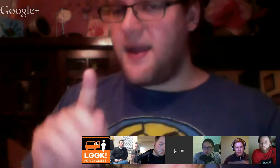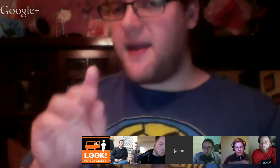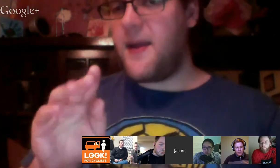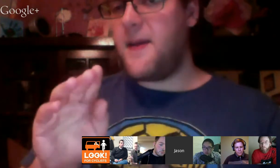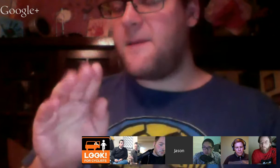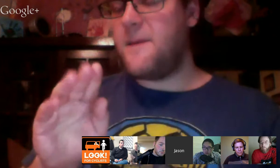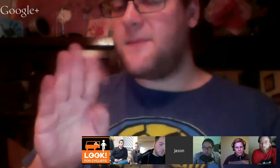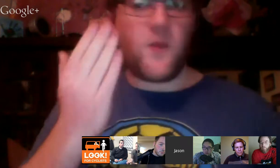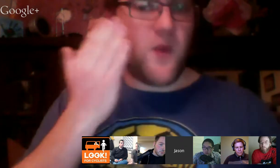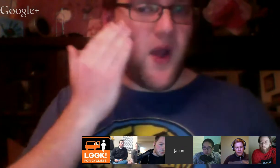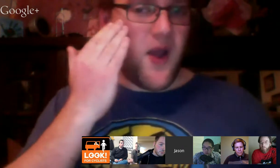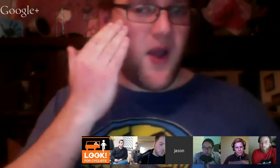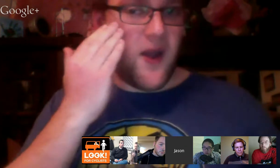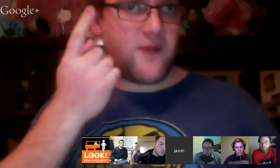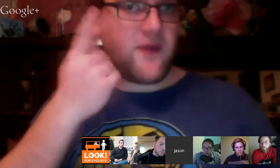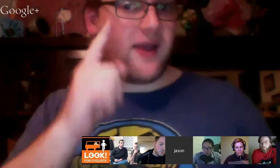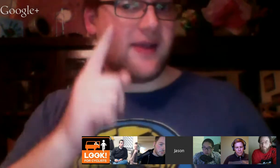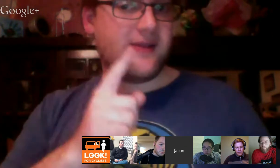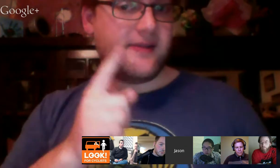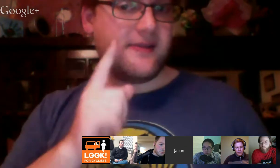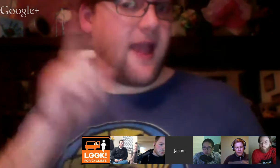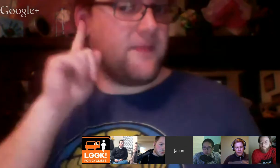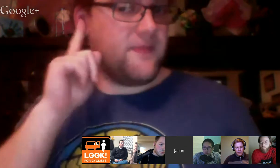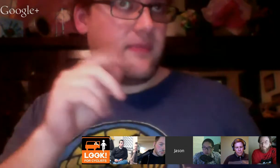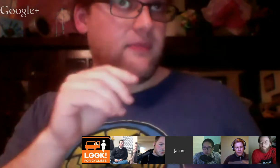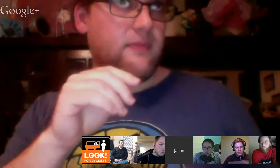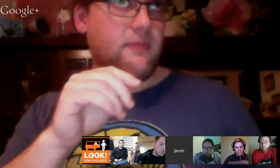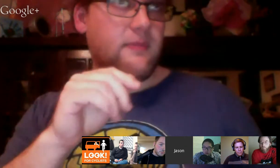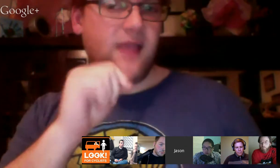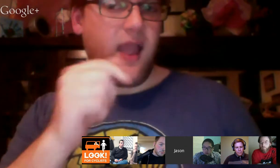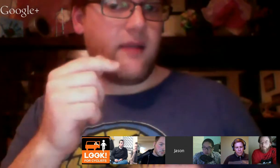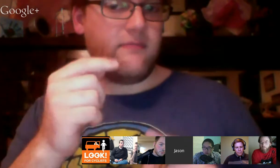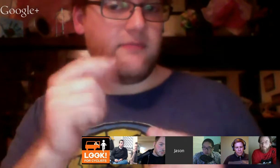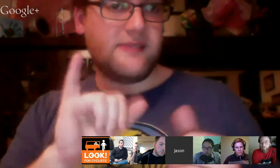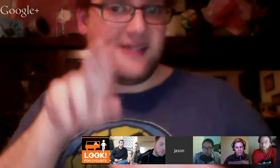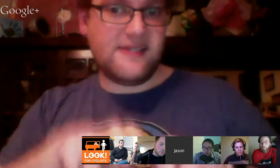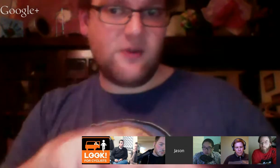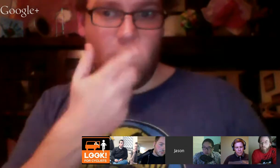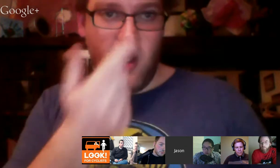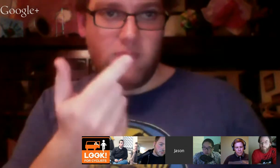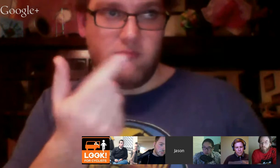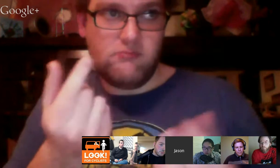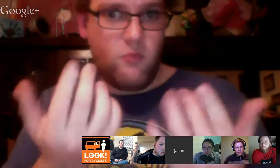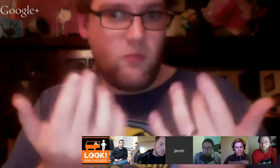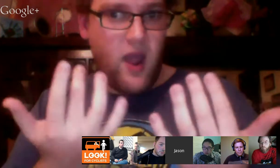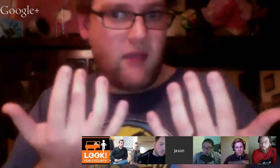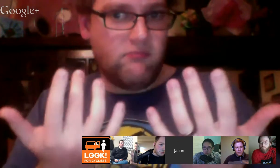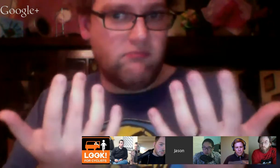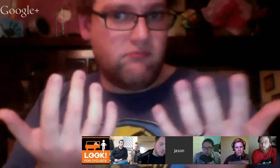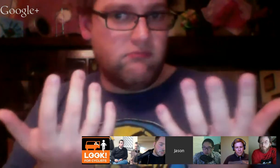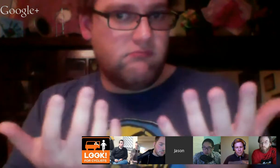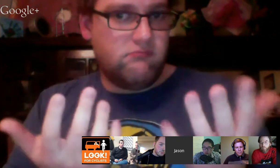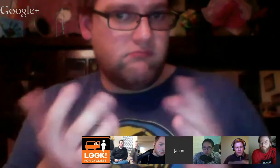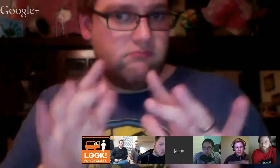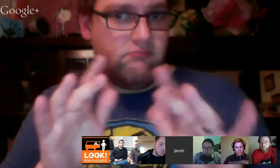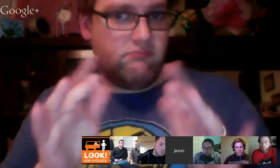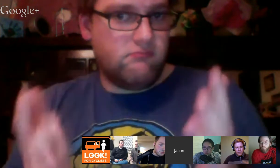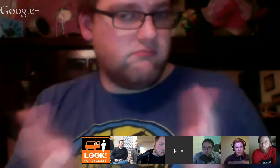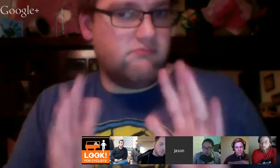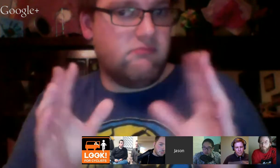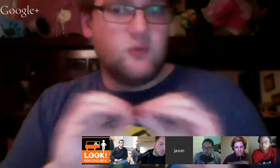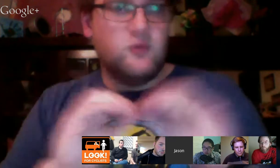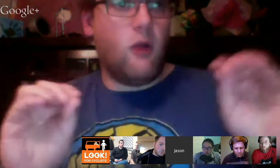Sometimes people might use sound effects on the web or music on the web, and for a deaf person, it's not really, it's not